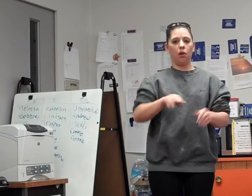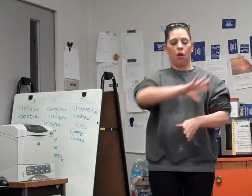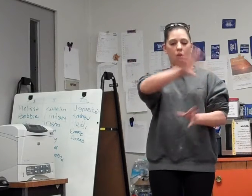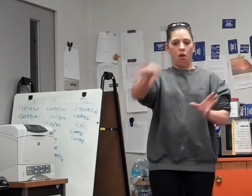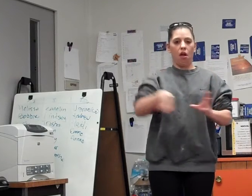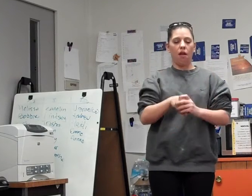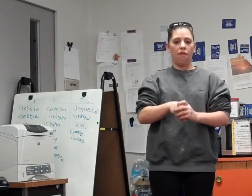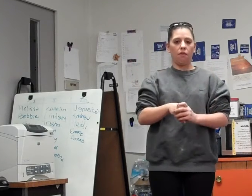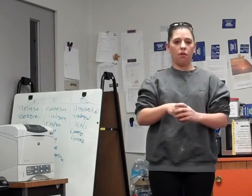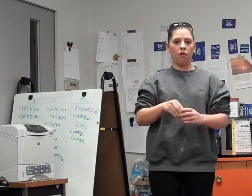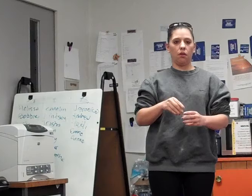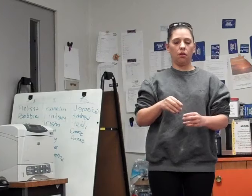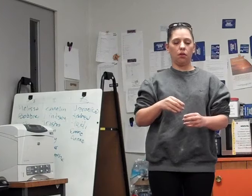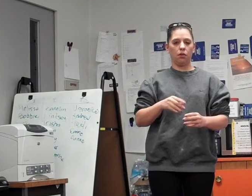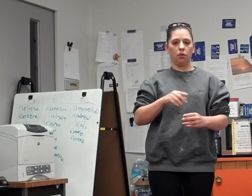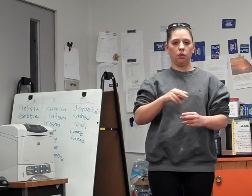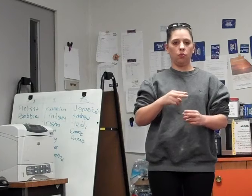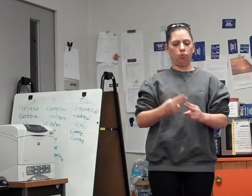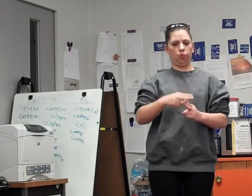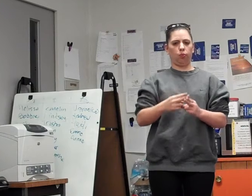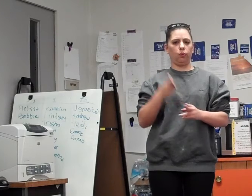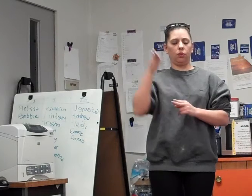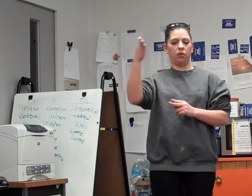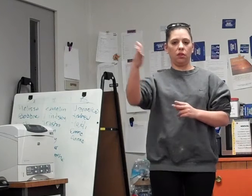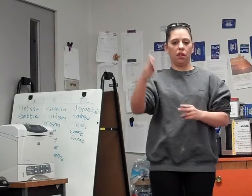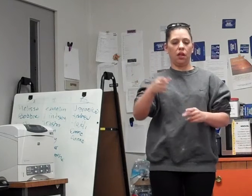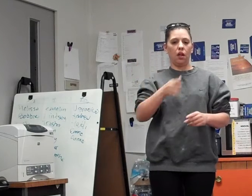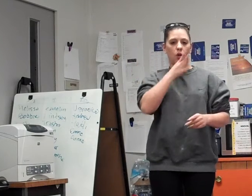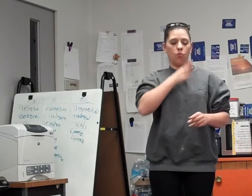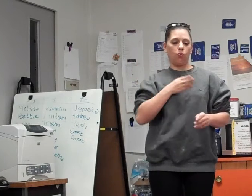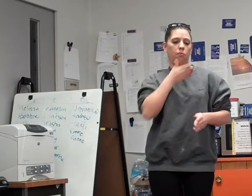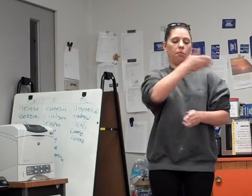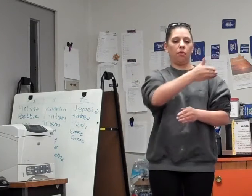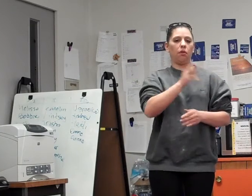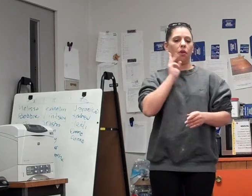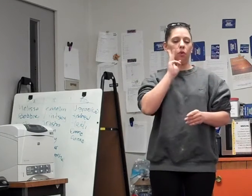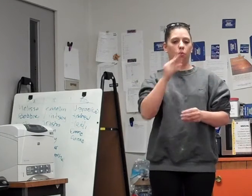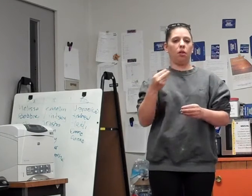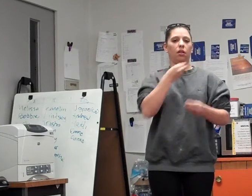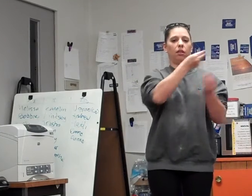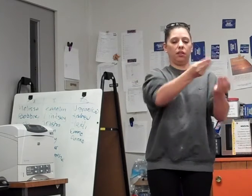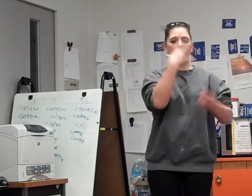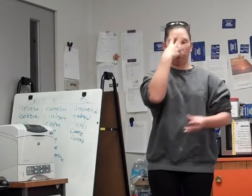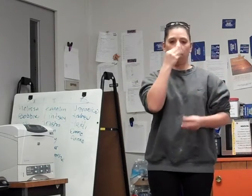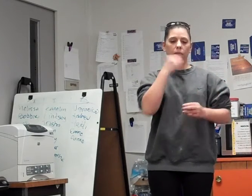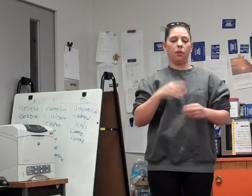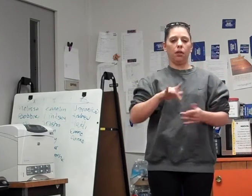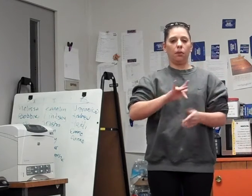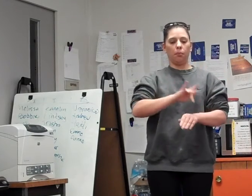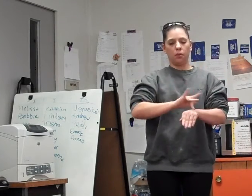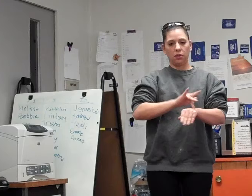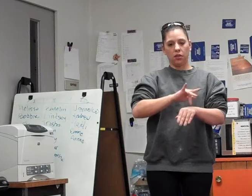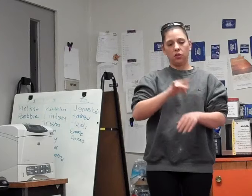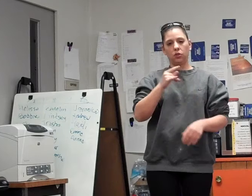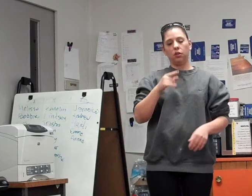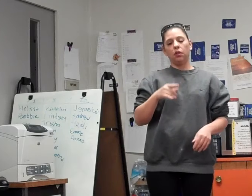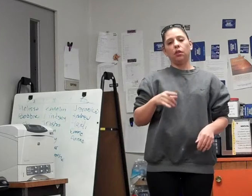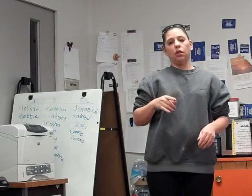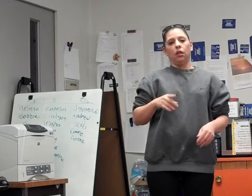there. There's a nurse anesthetist who administers the anesthesia. The doctor is there who does the